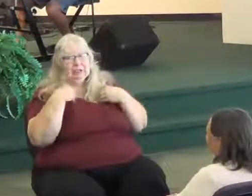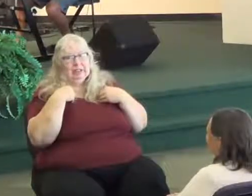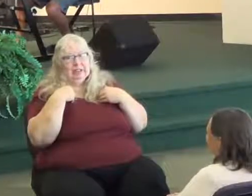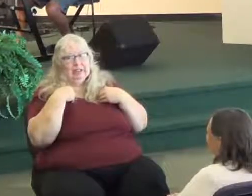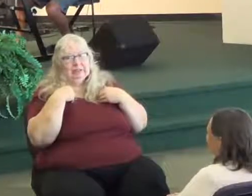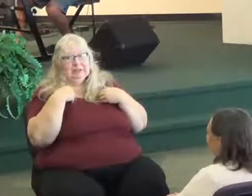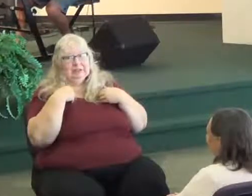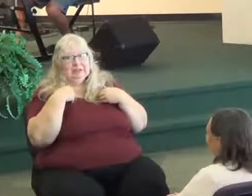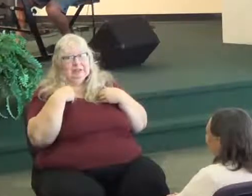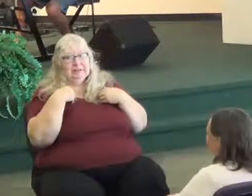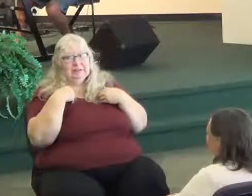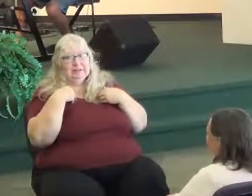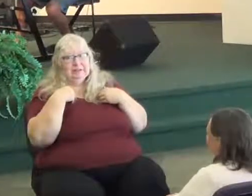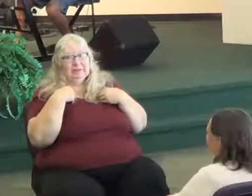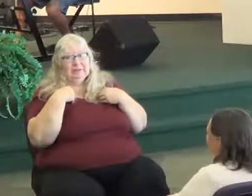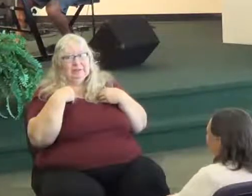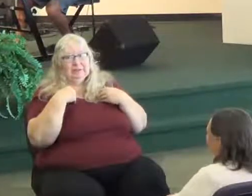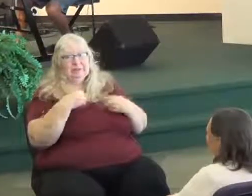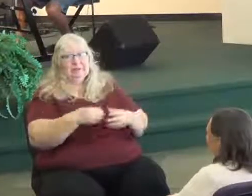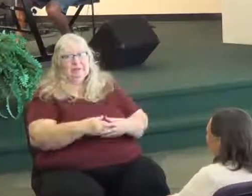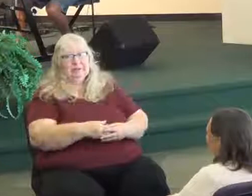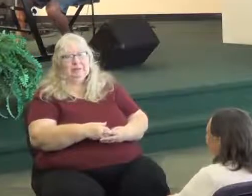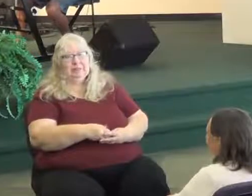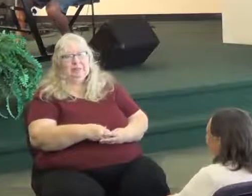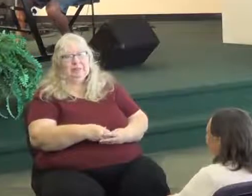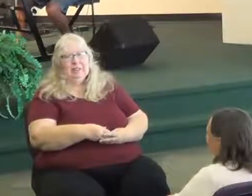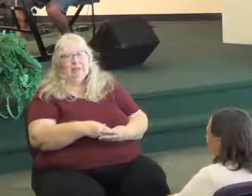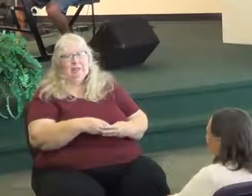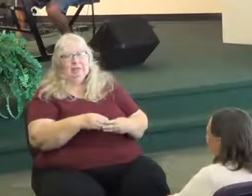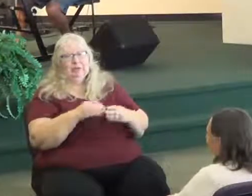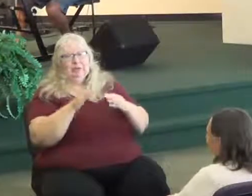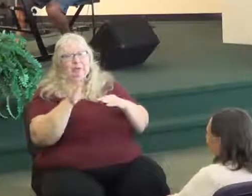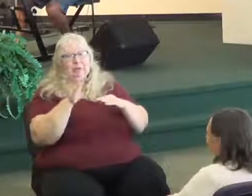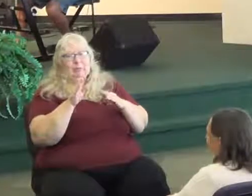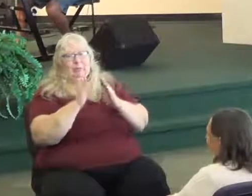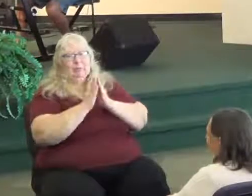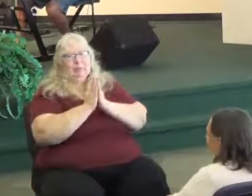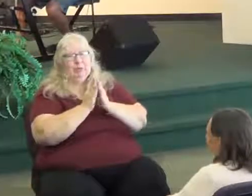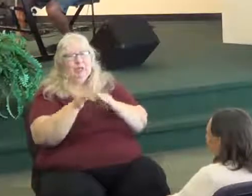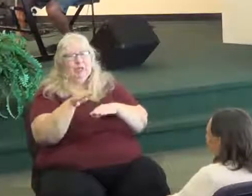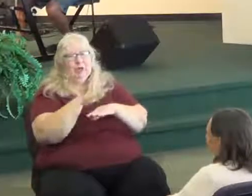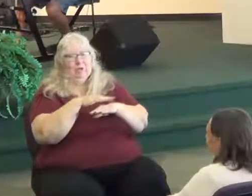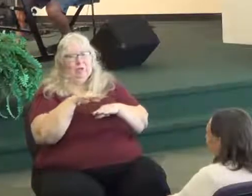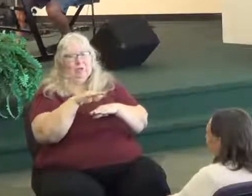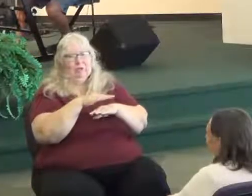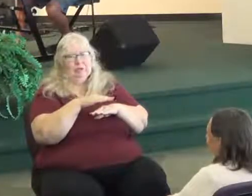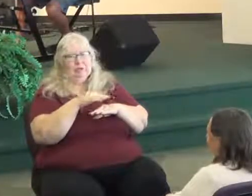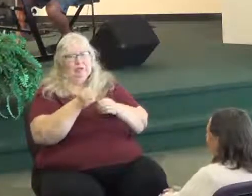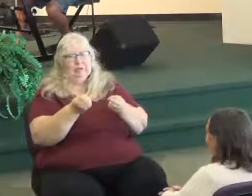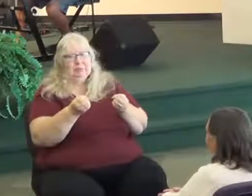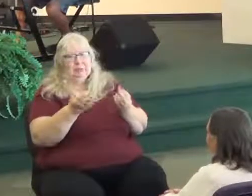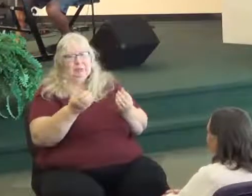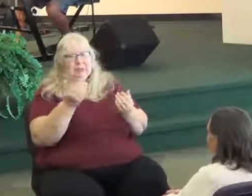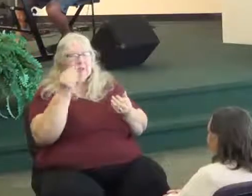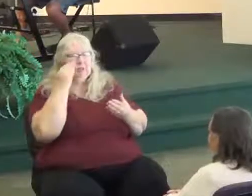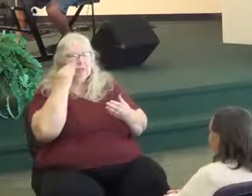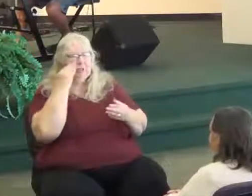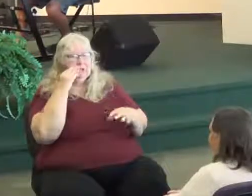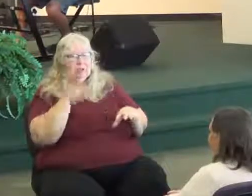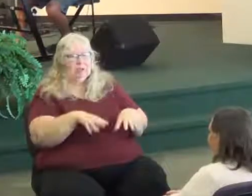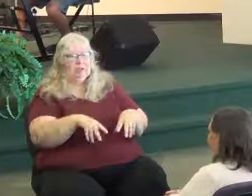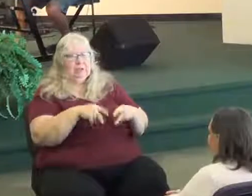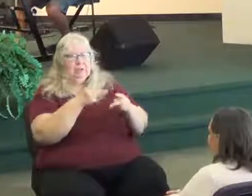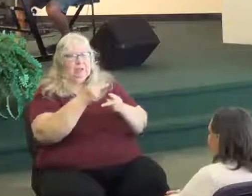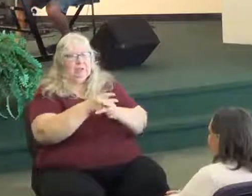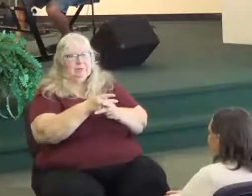Teach your heart out. So we're going to pray over them. As many of you know, adoption is horrific